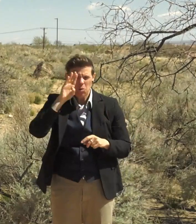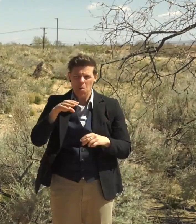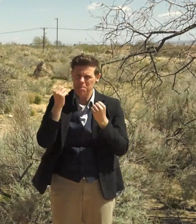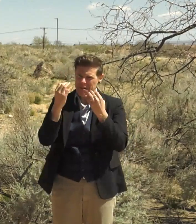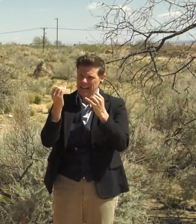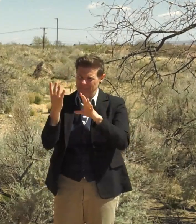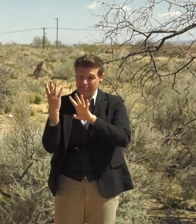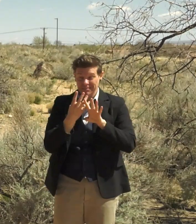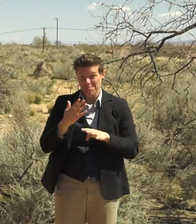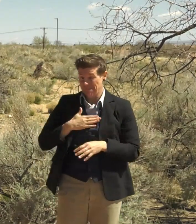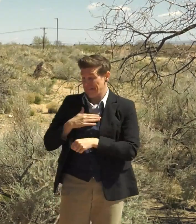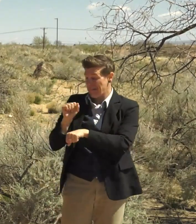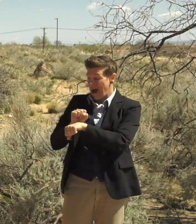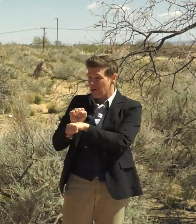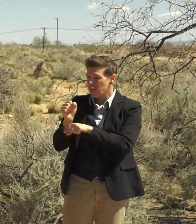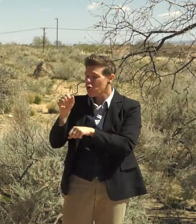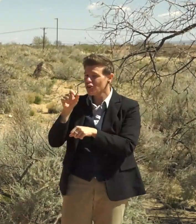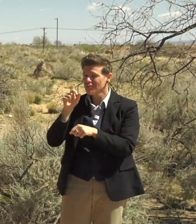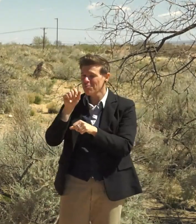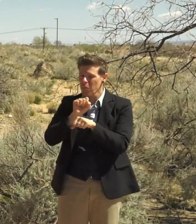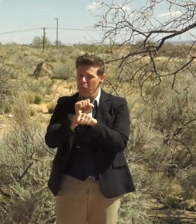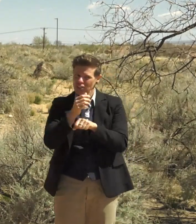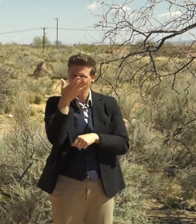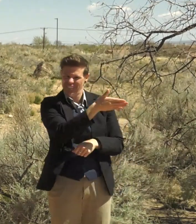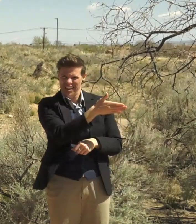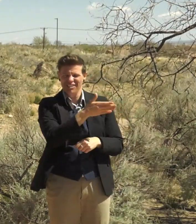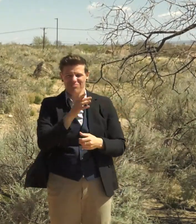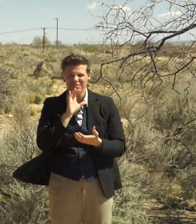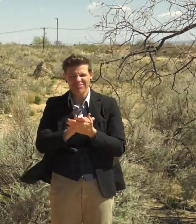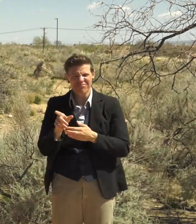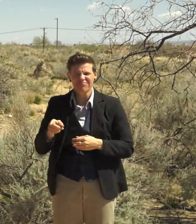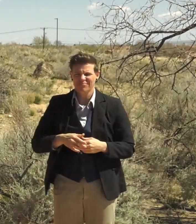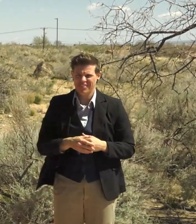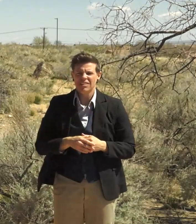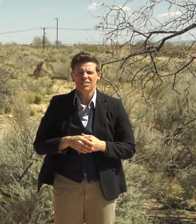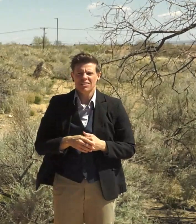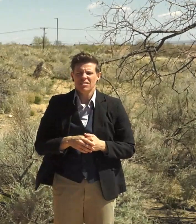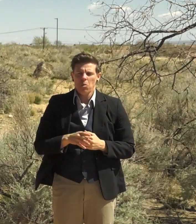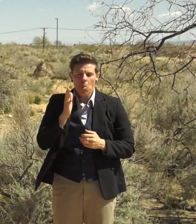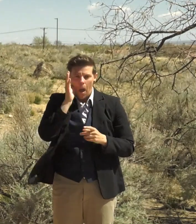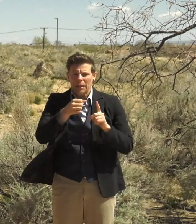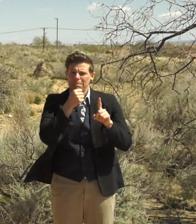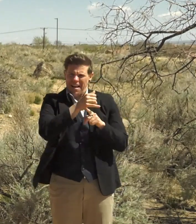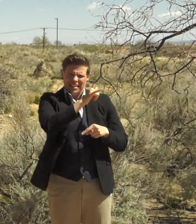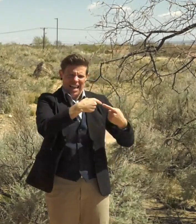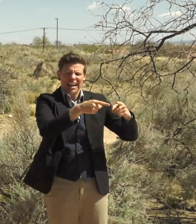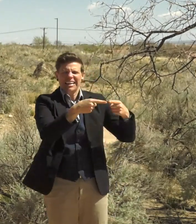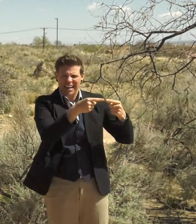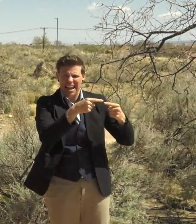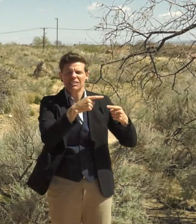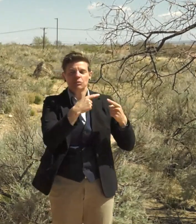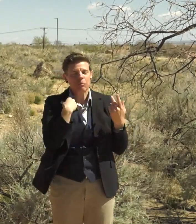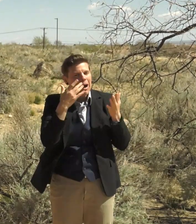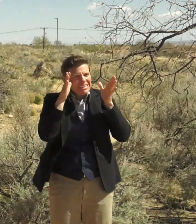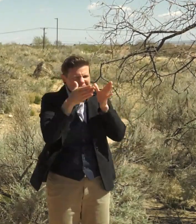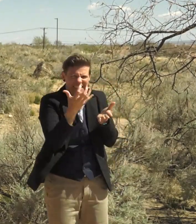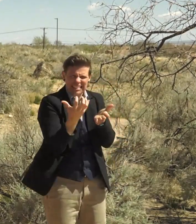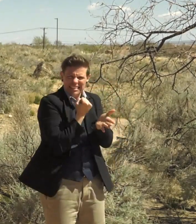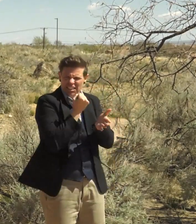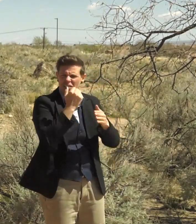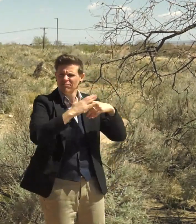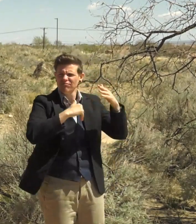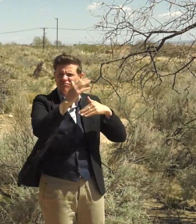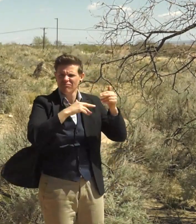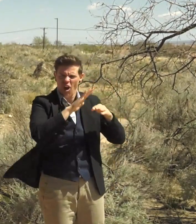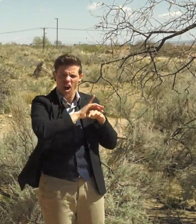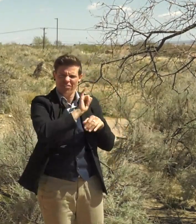this is a big one. They're going to try and accelerate that construction so that traffic isn't as bad when we get back to normal, so really appreciate their efforts on